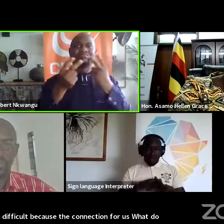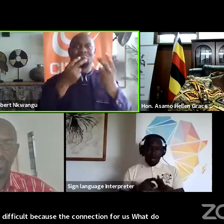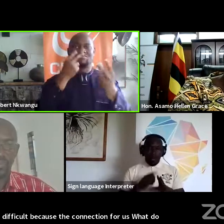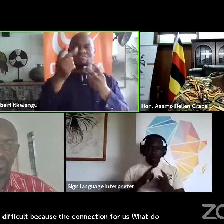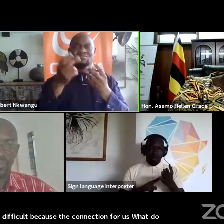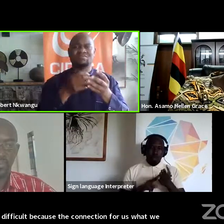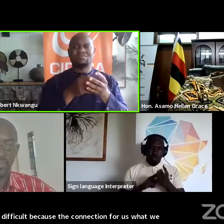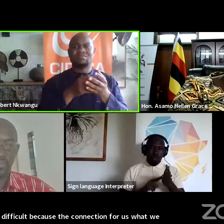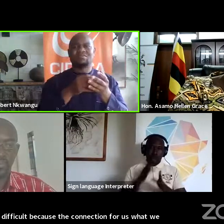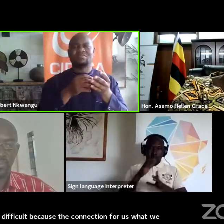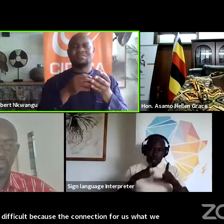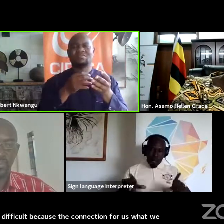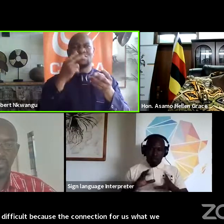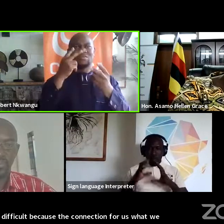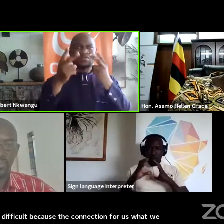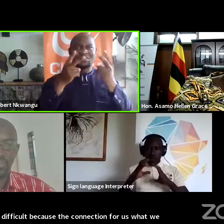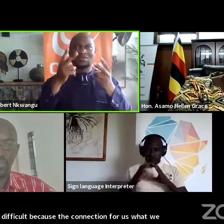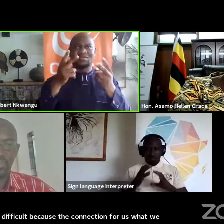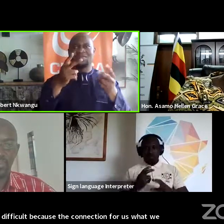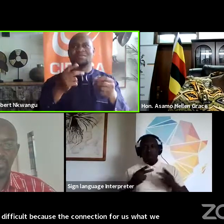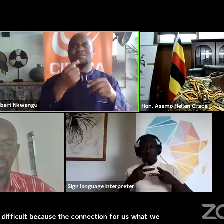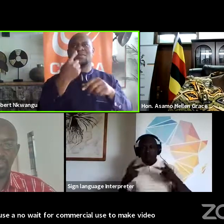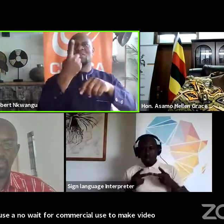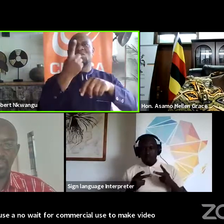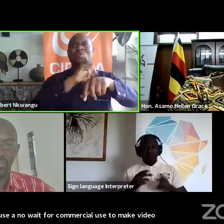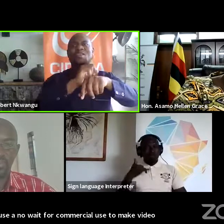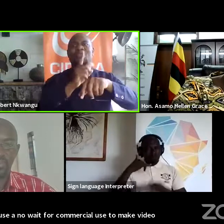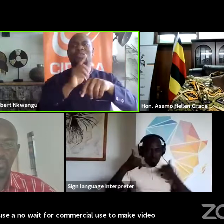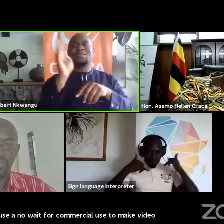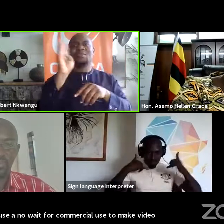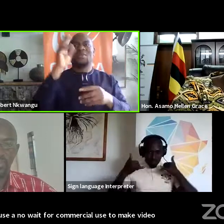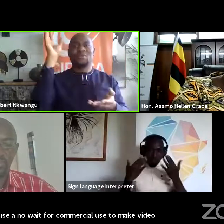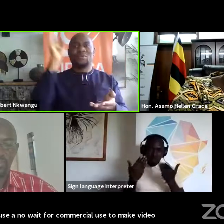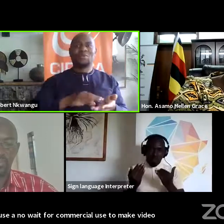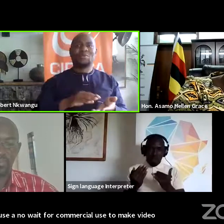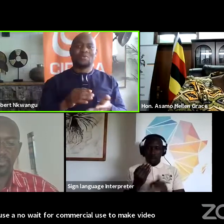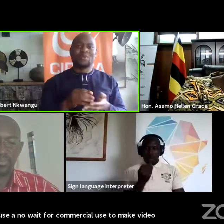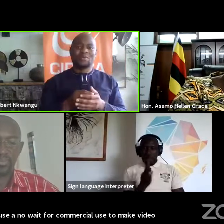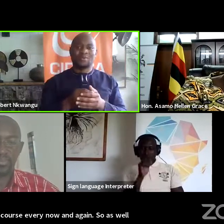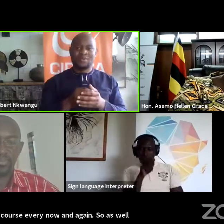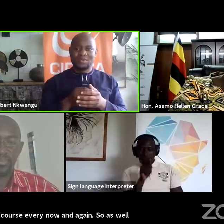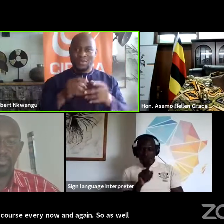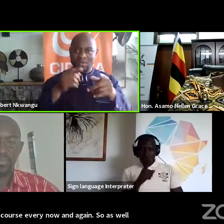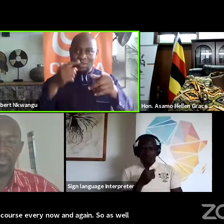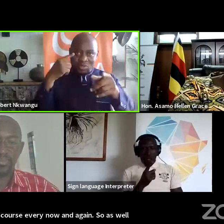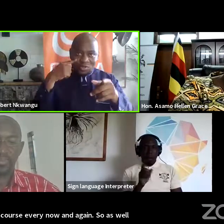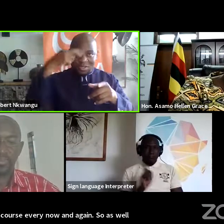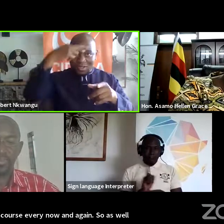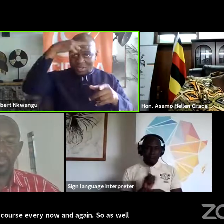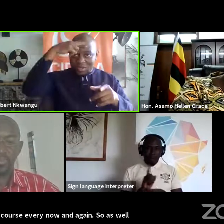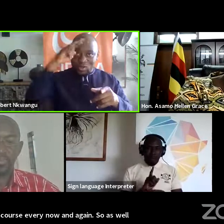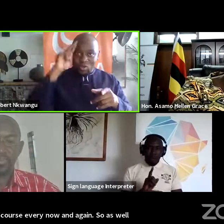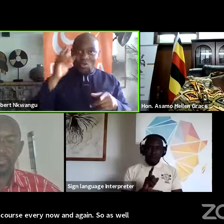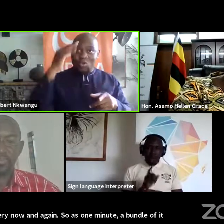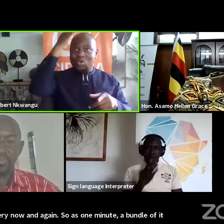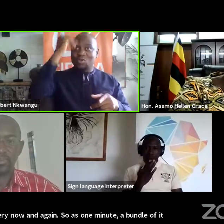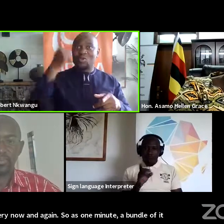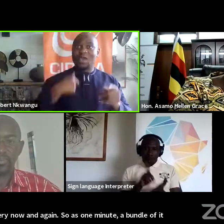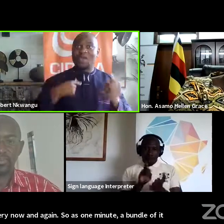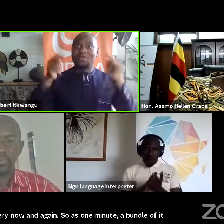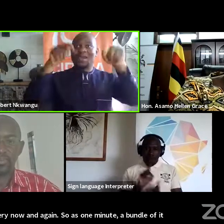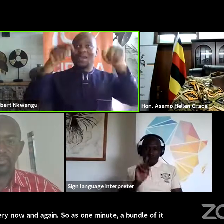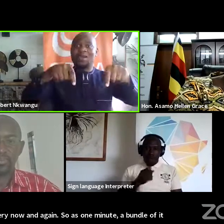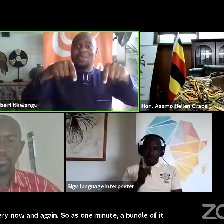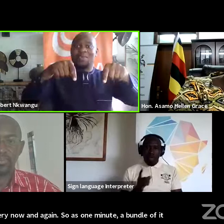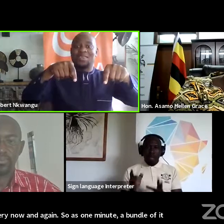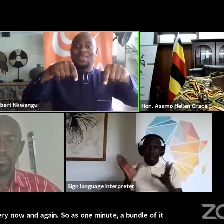for communication. We usually make video calls every now and again. So once 1 minute, a bundle of 1,000 is gone